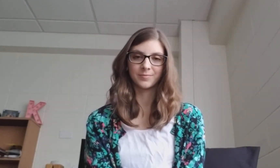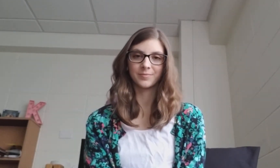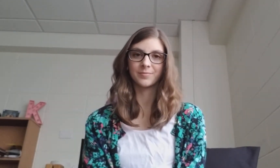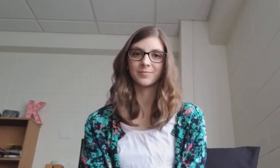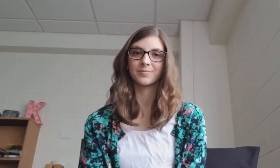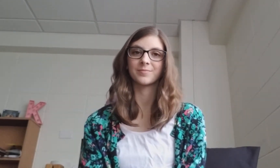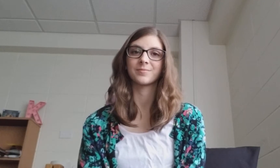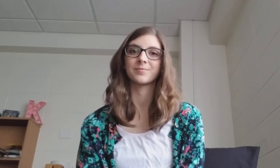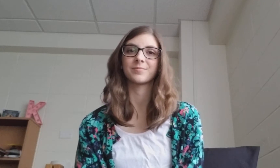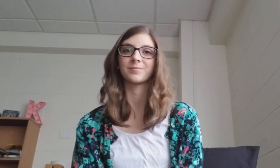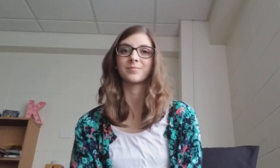guitar solo